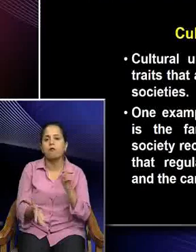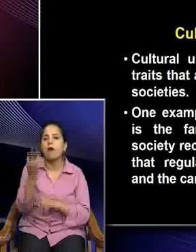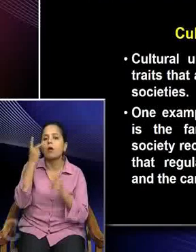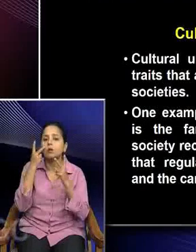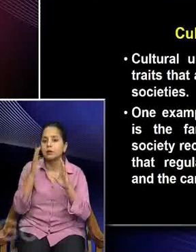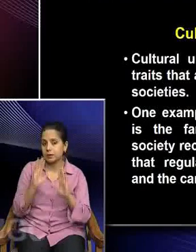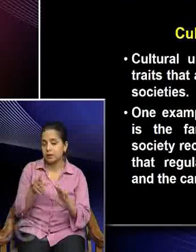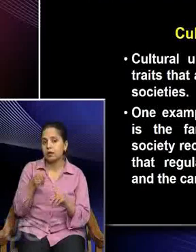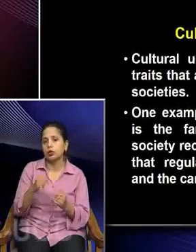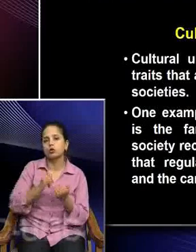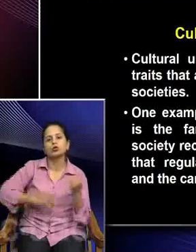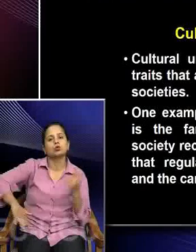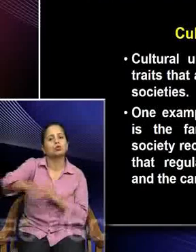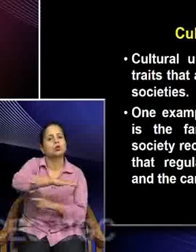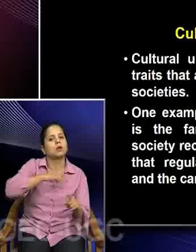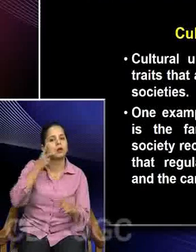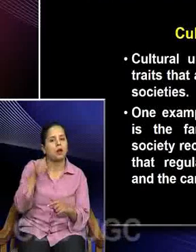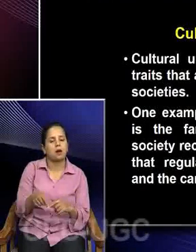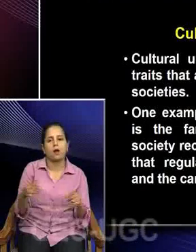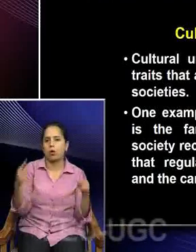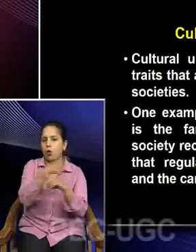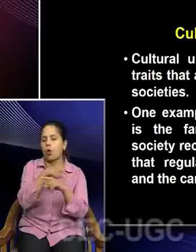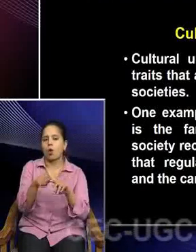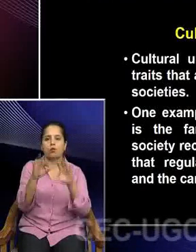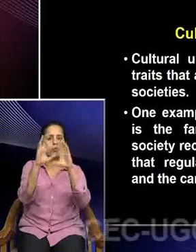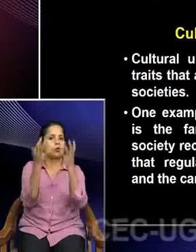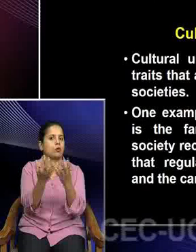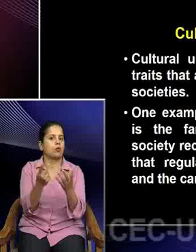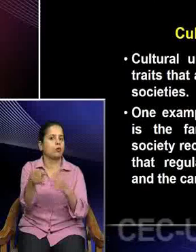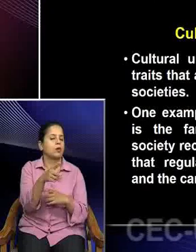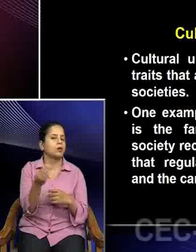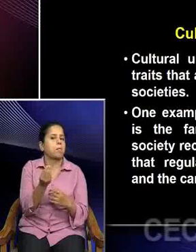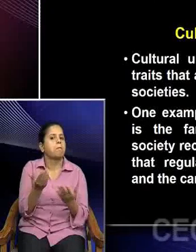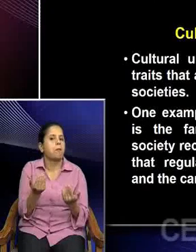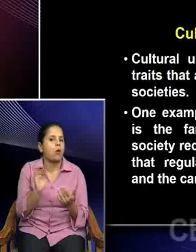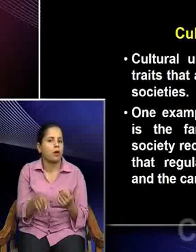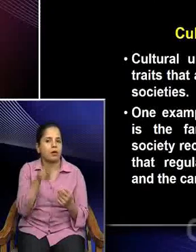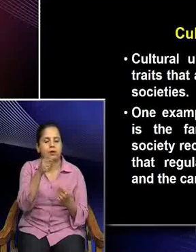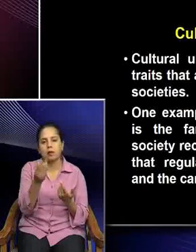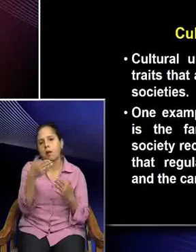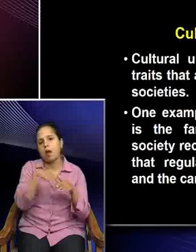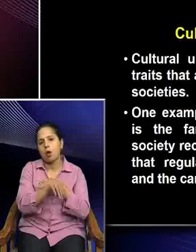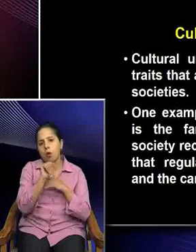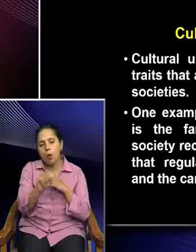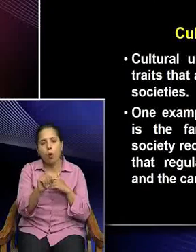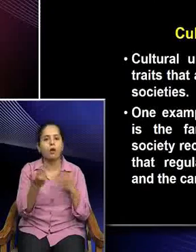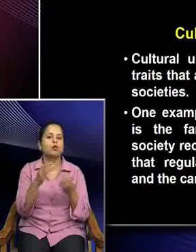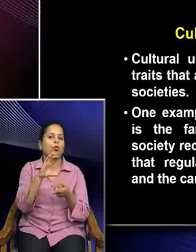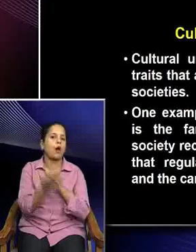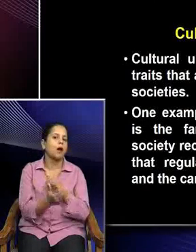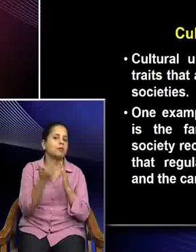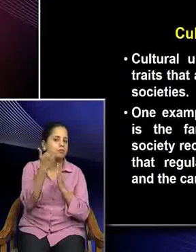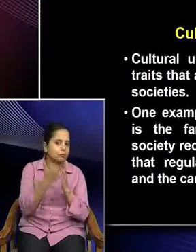in the society across the globe. So, it could be certain trait, cultural patterns,